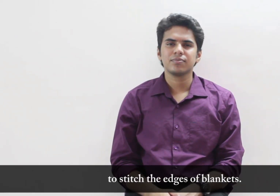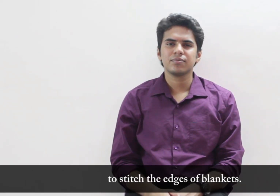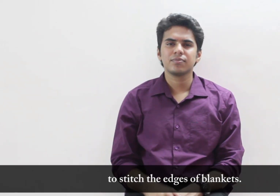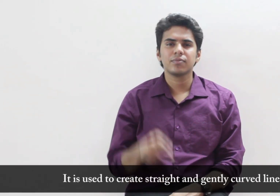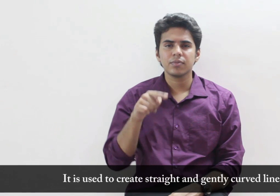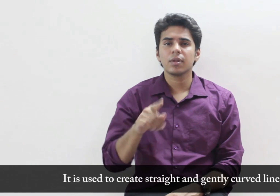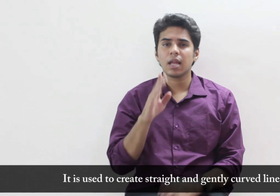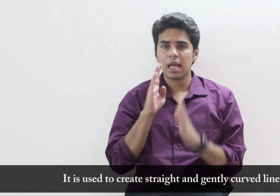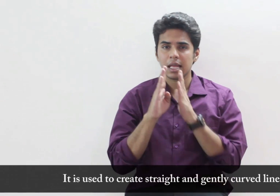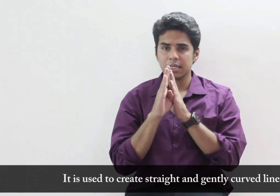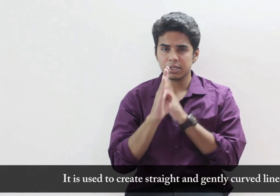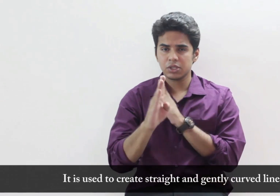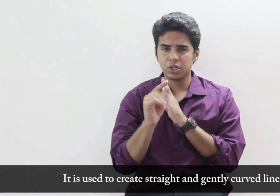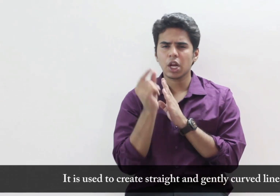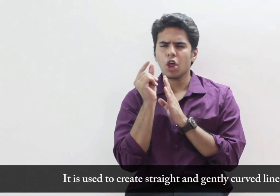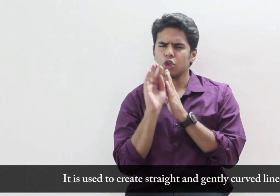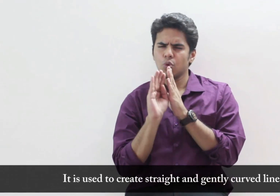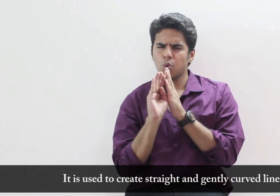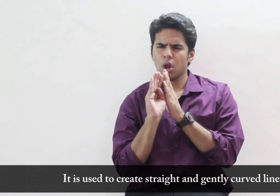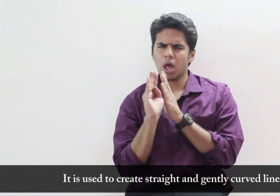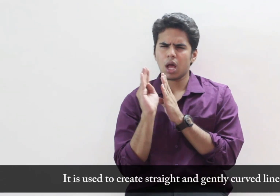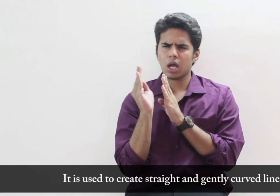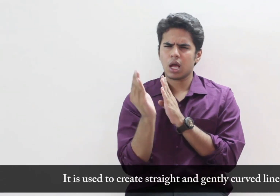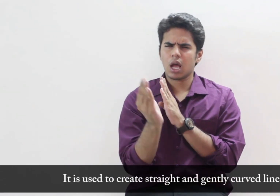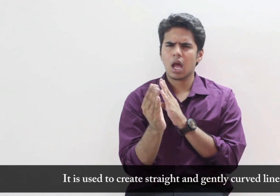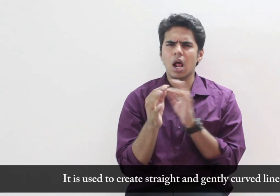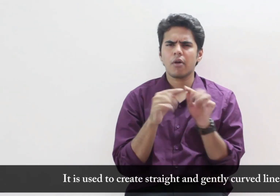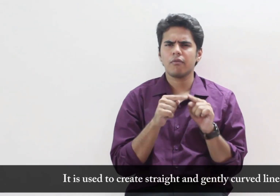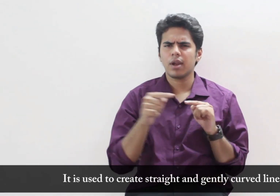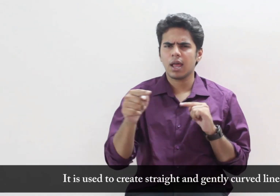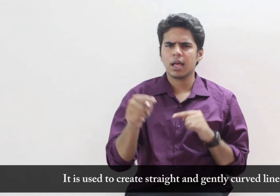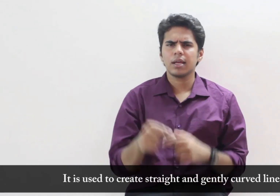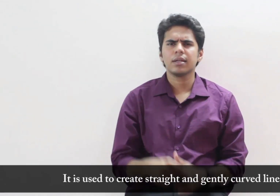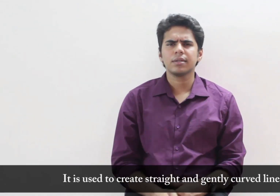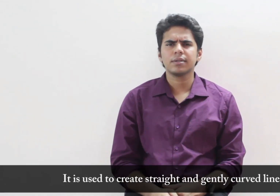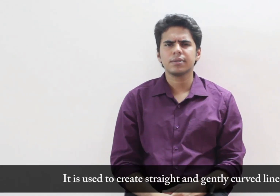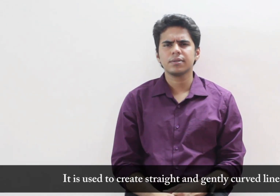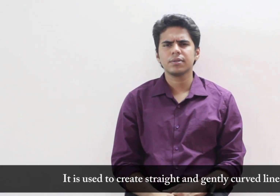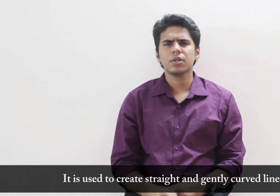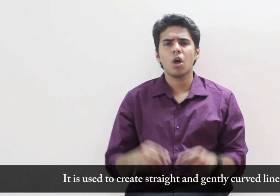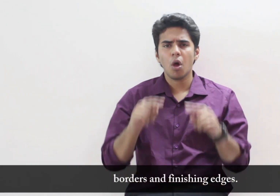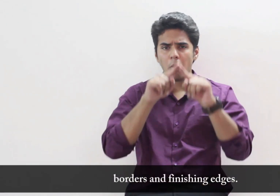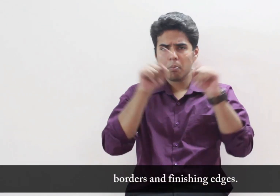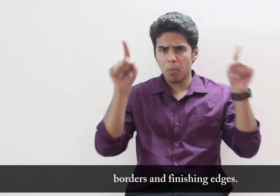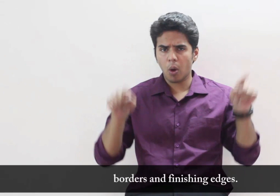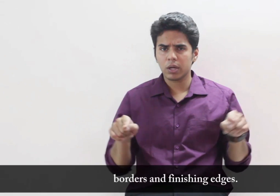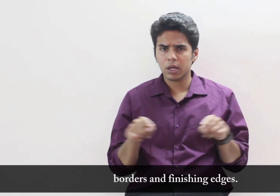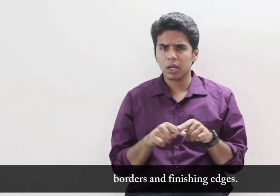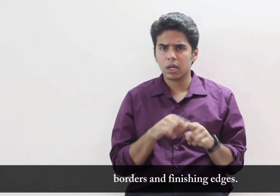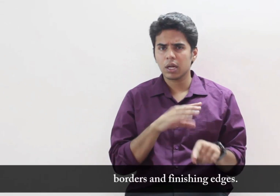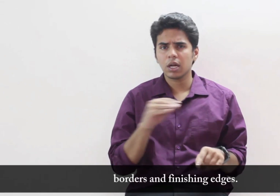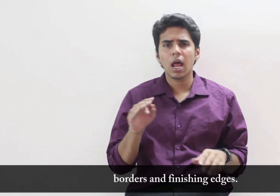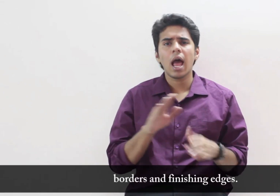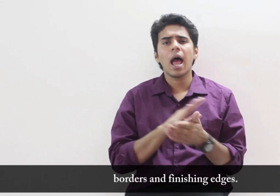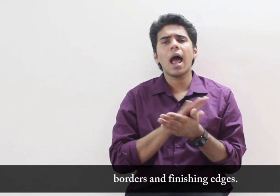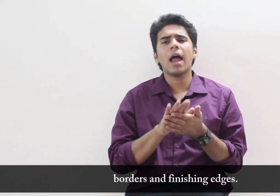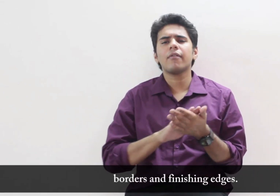It is used to create straight and gently curved lines, borders, and finishing